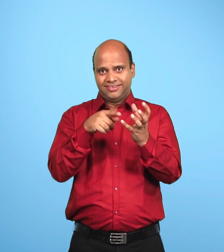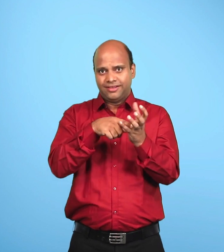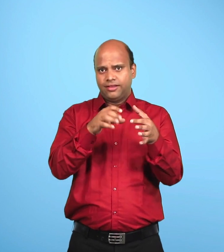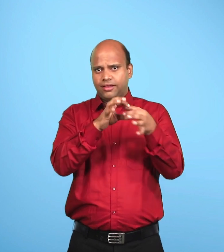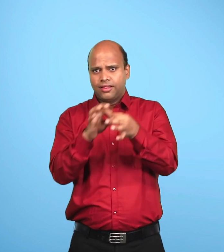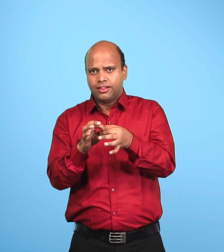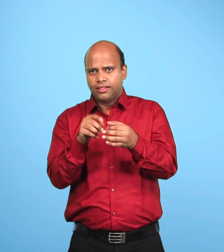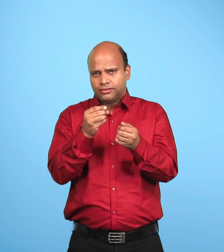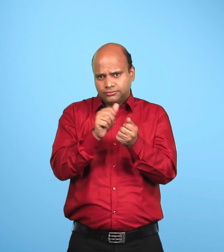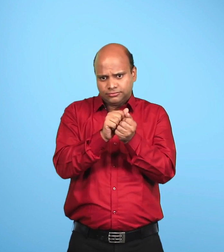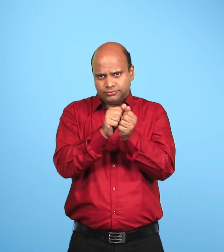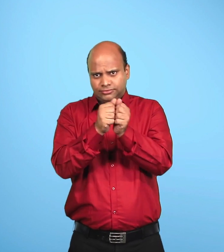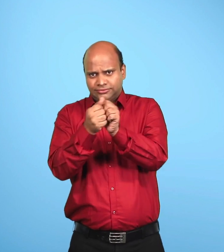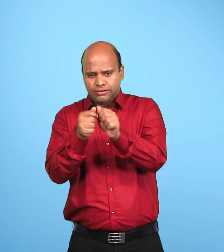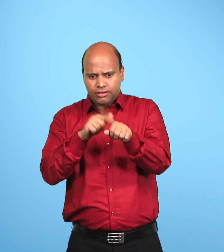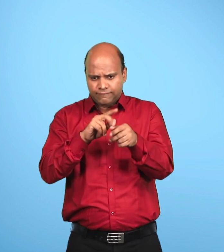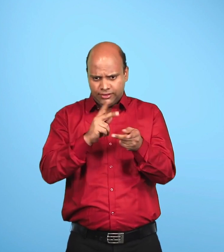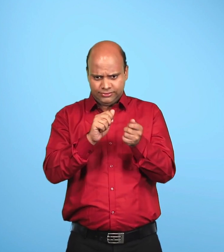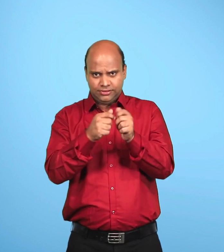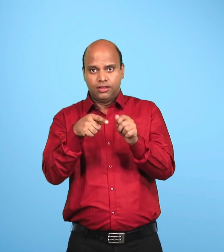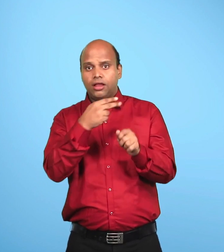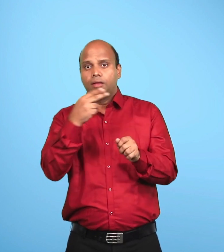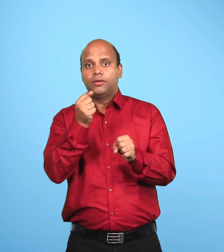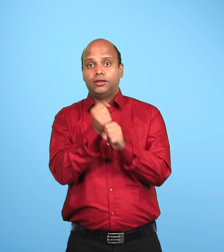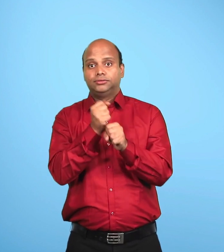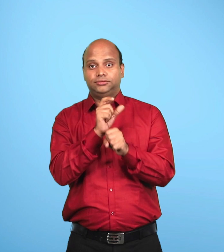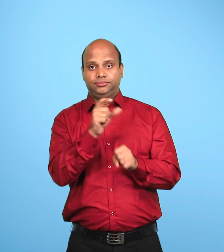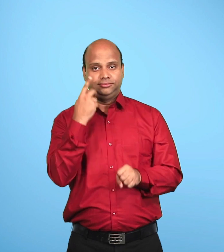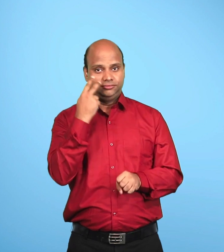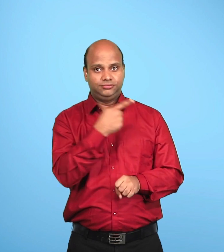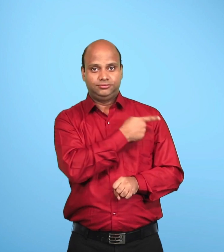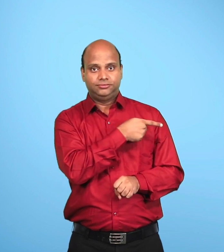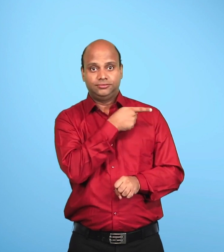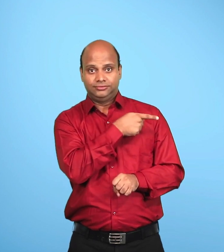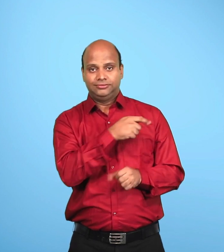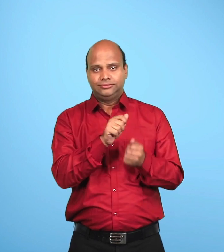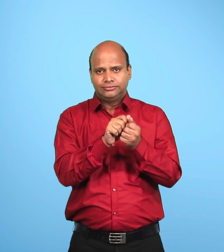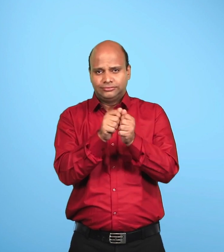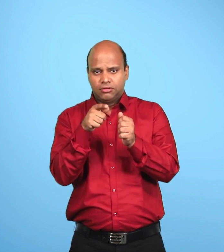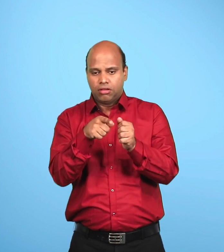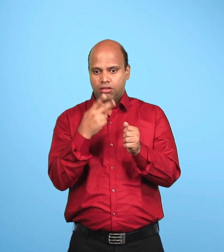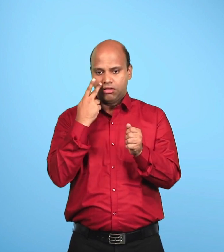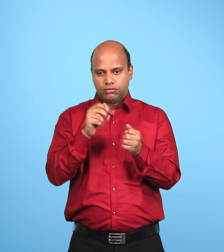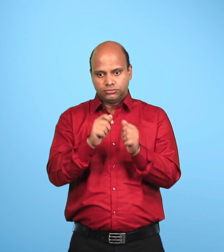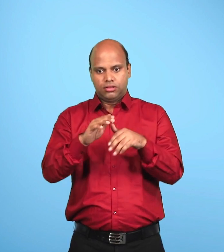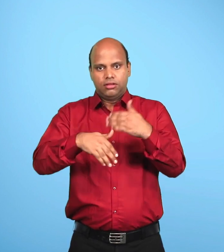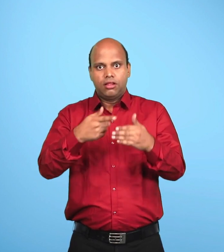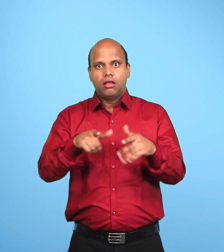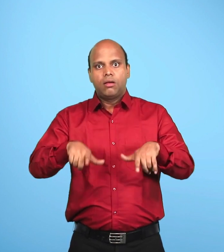have germinated. This is the beginning of life of a new plant. Collect some dry moong